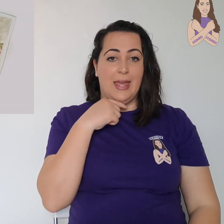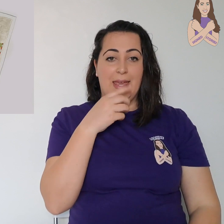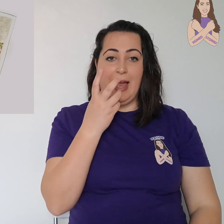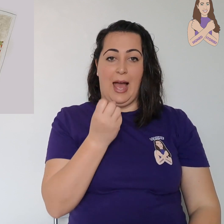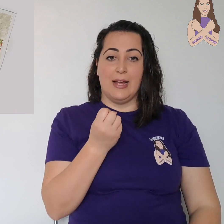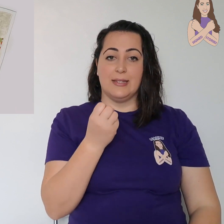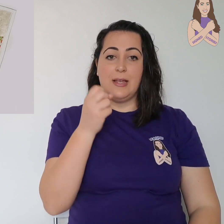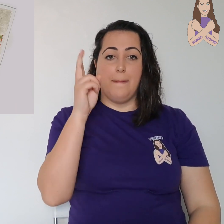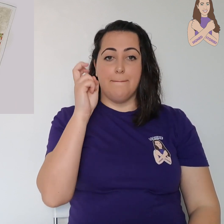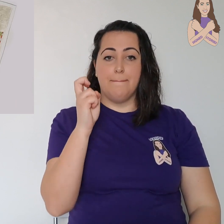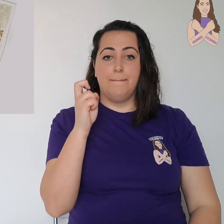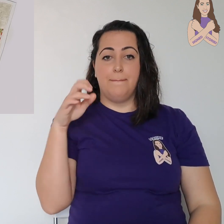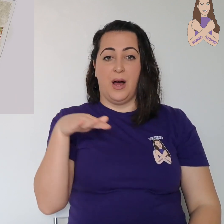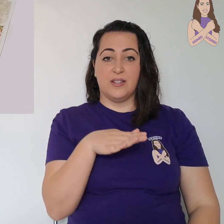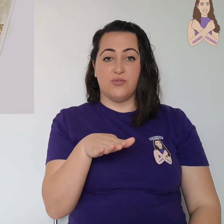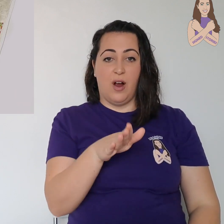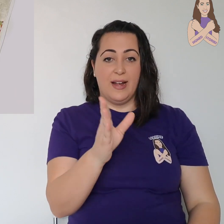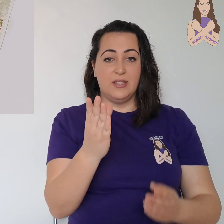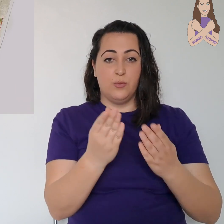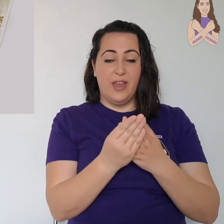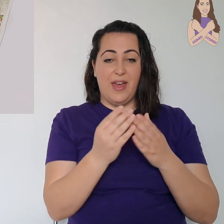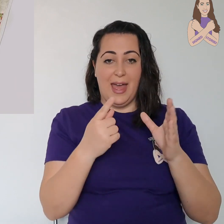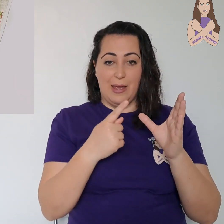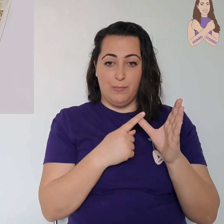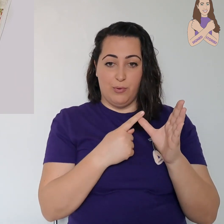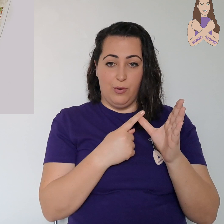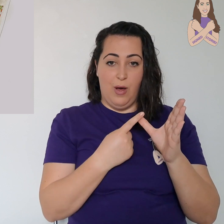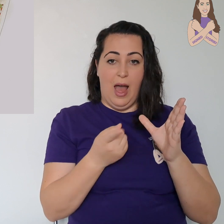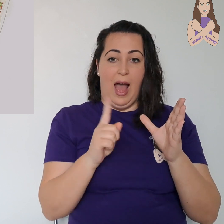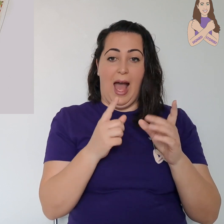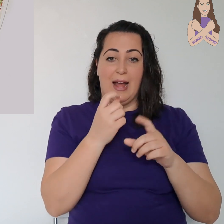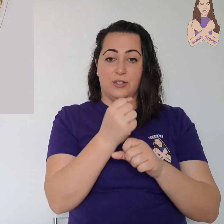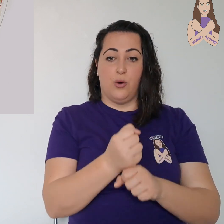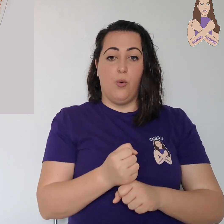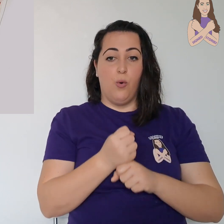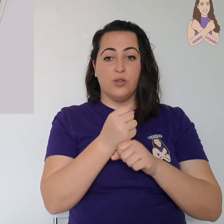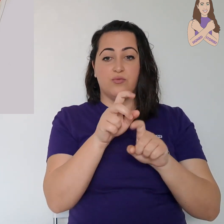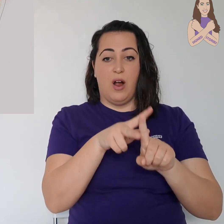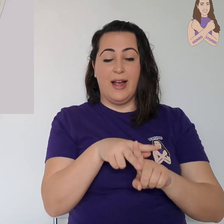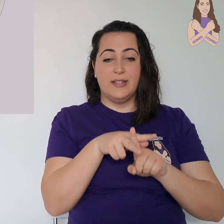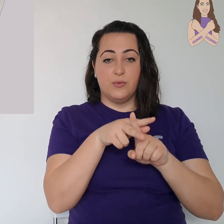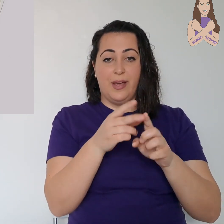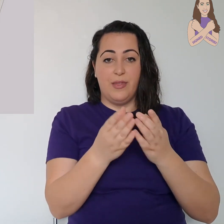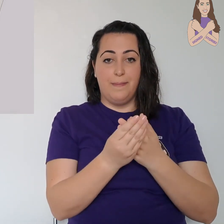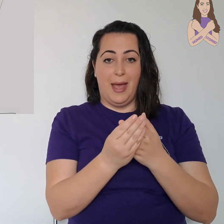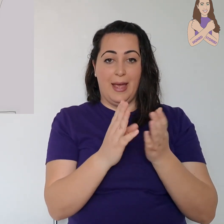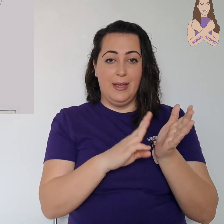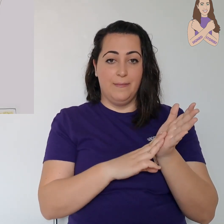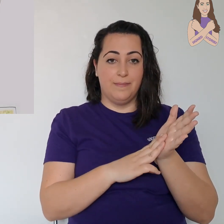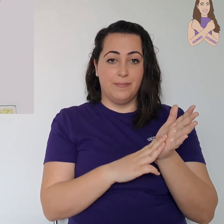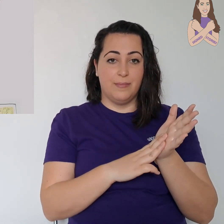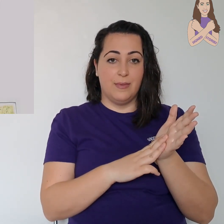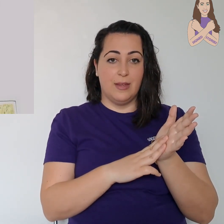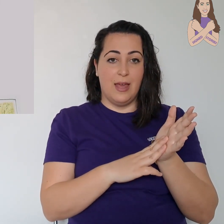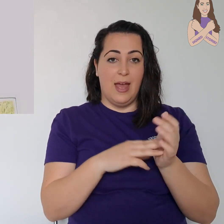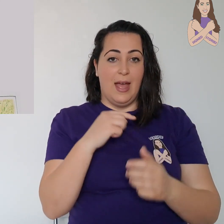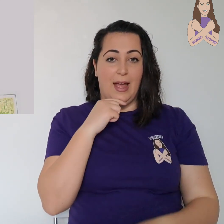He has bus rides with April and horse rides with May.